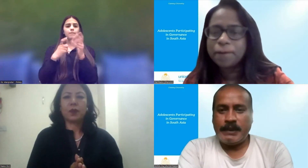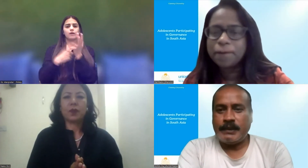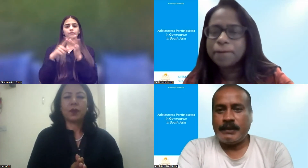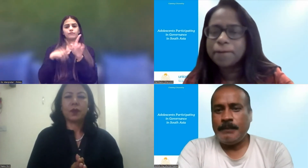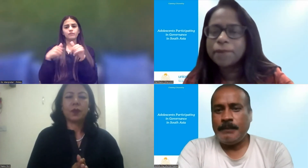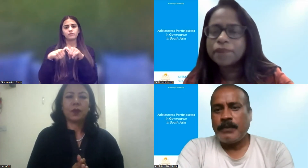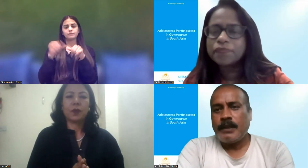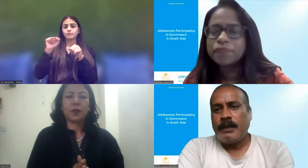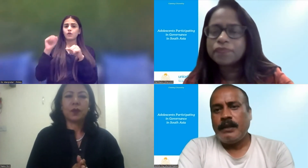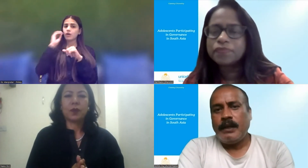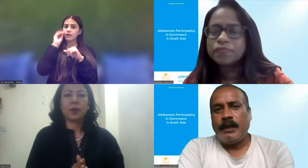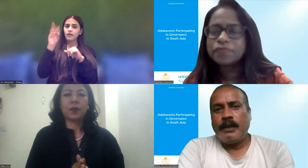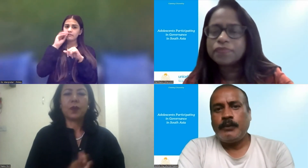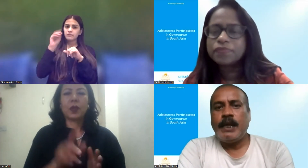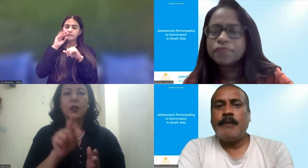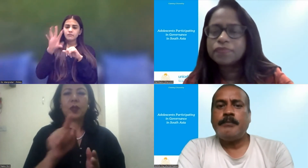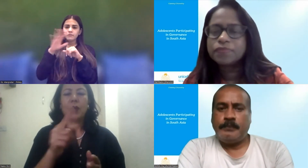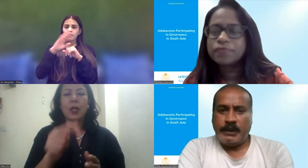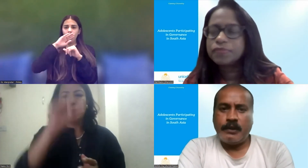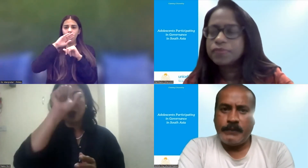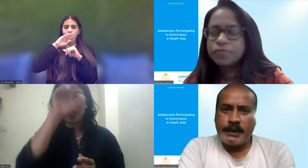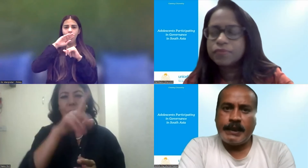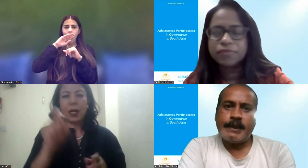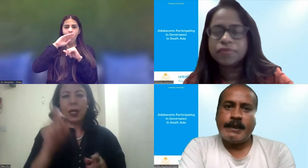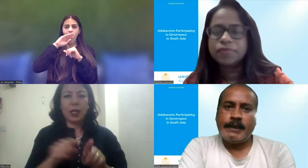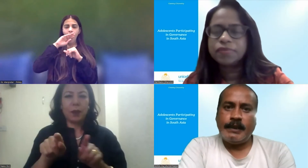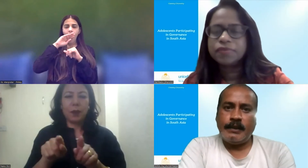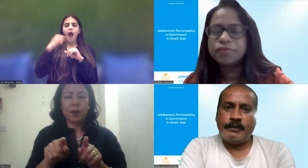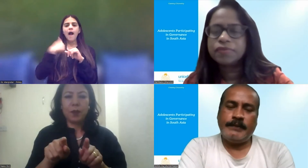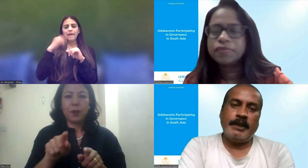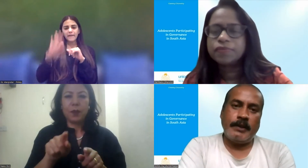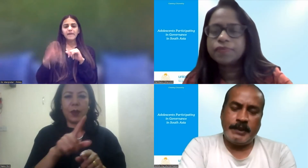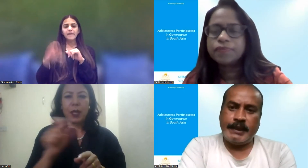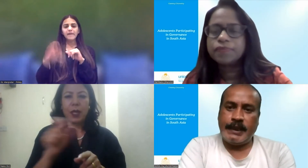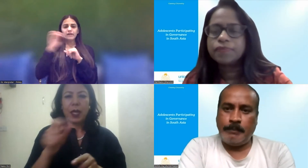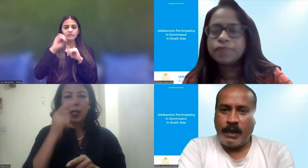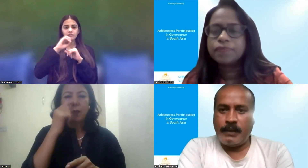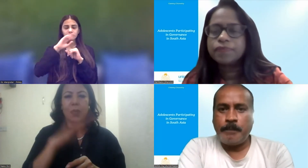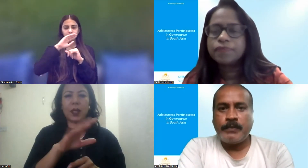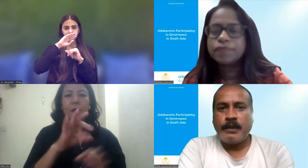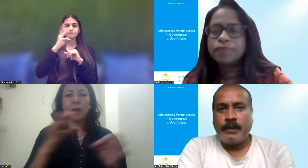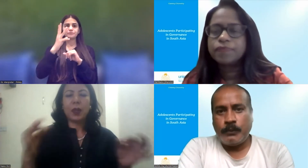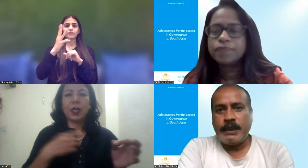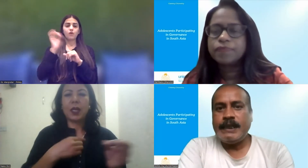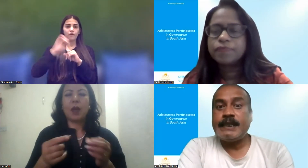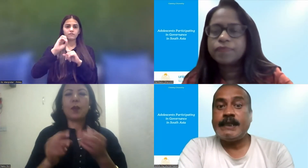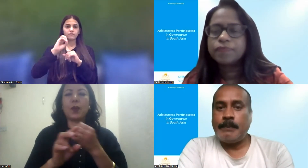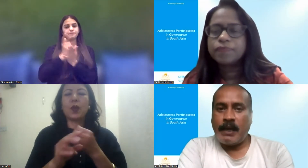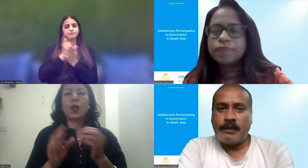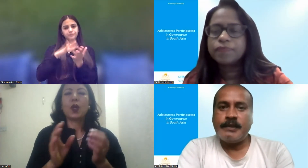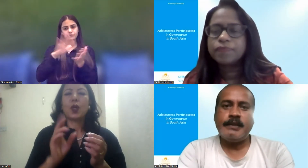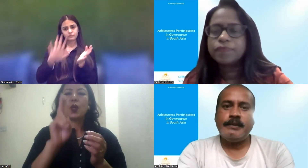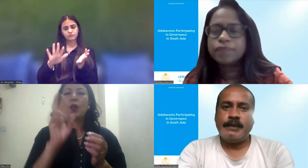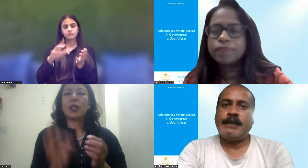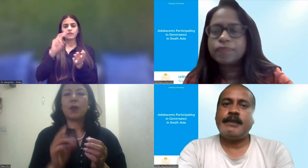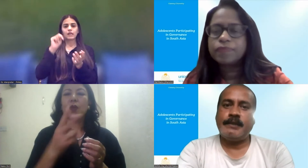For your information, we have field offices, 3 field offices in Nepal. One is in